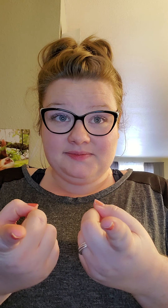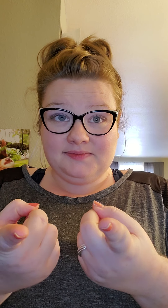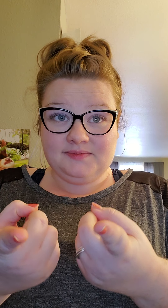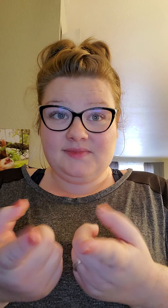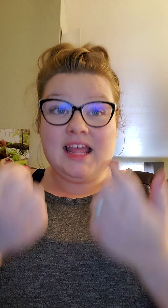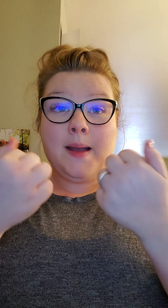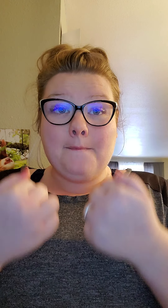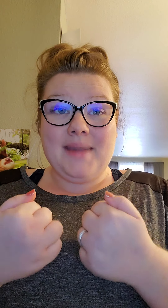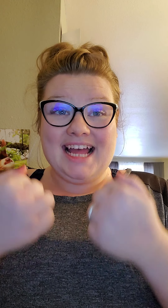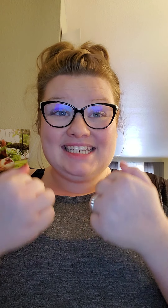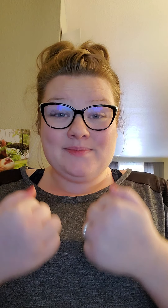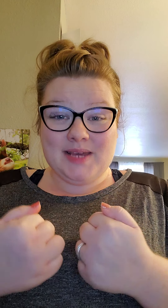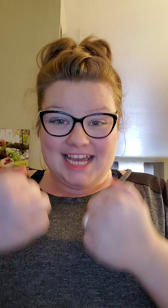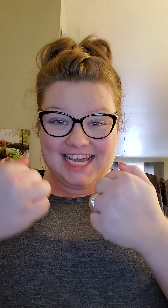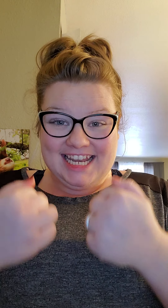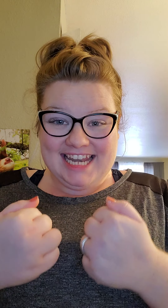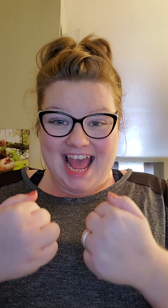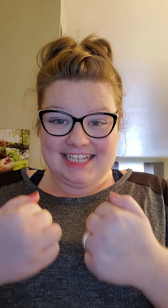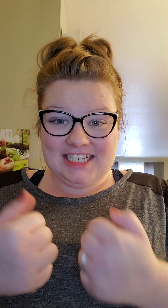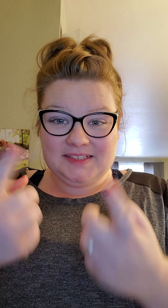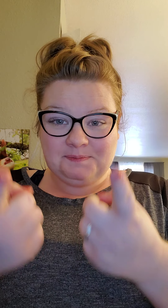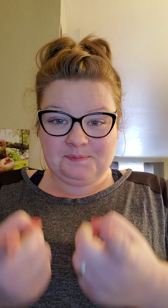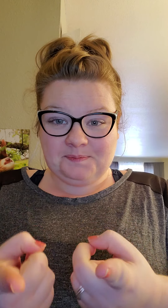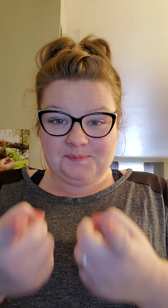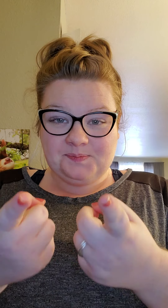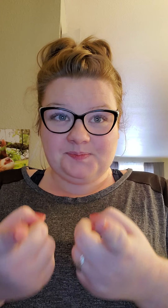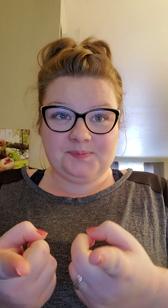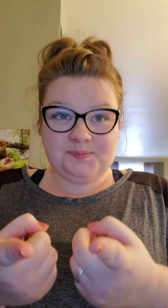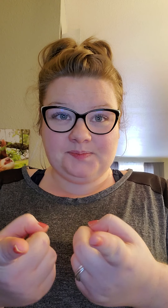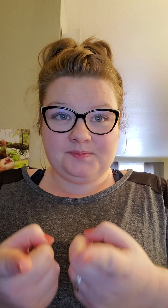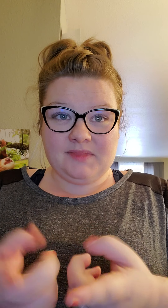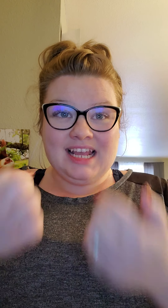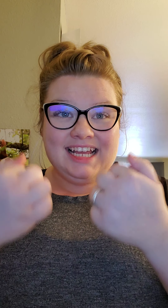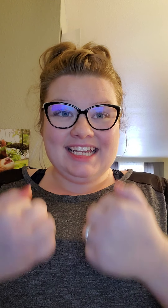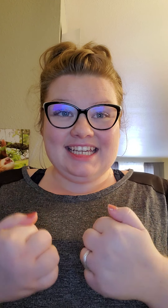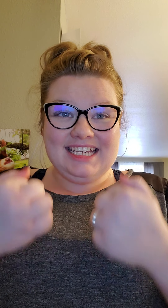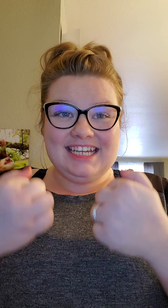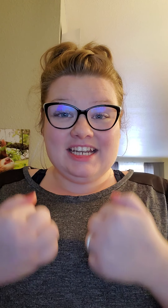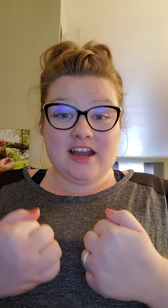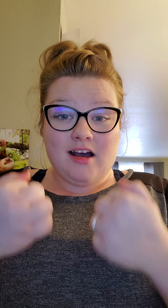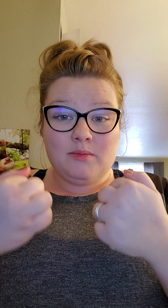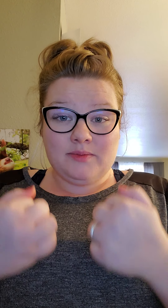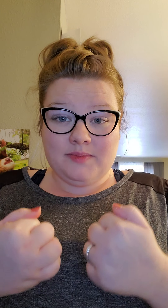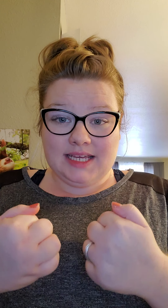Pet Pig Net Key Knob B